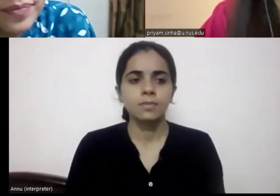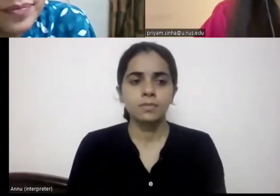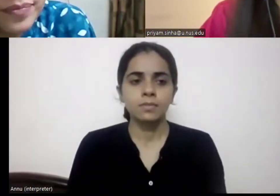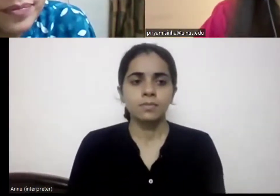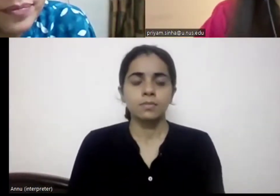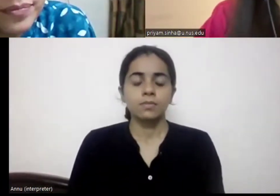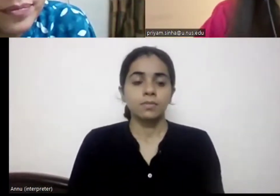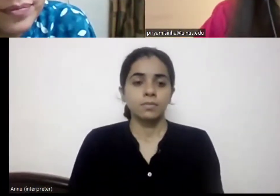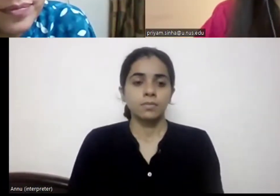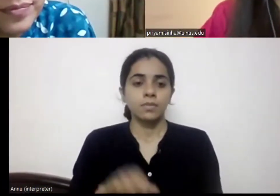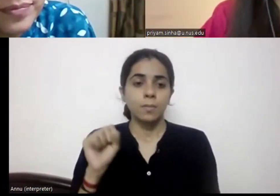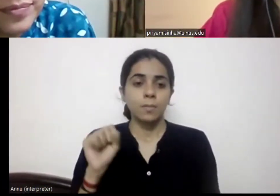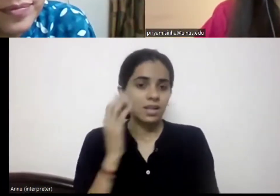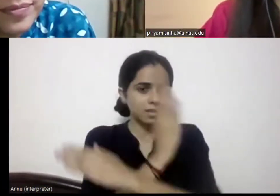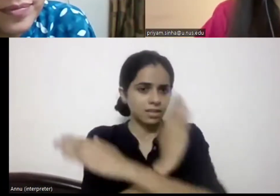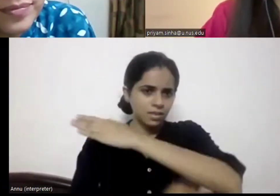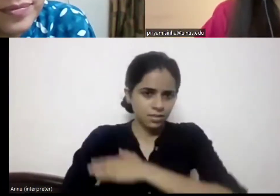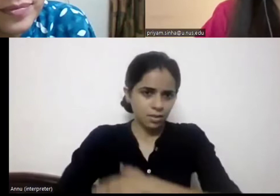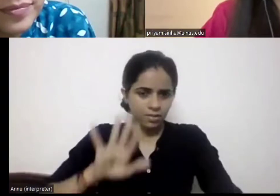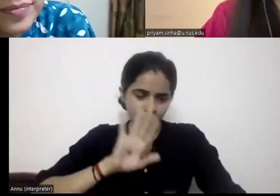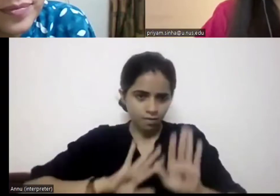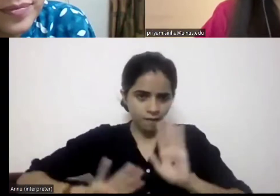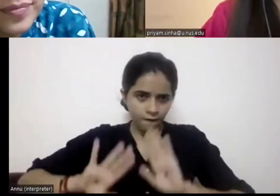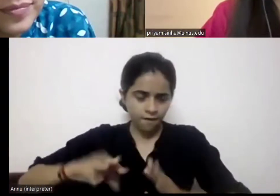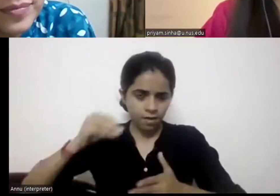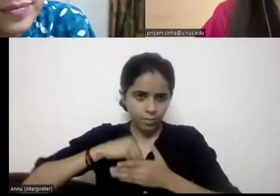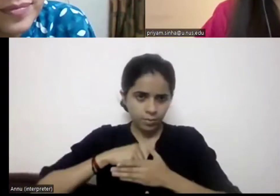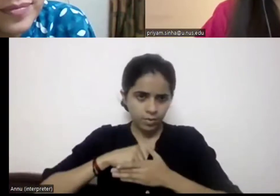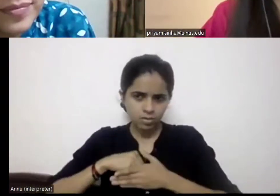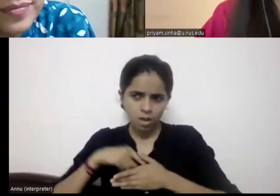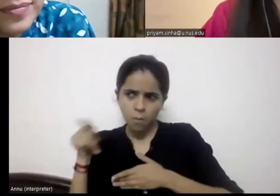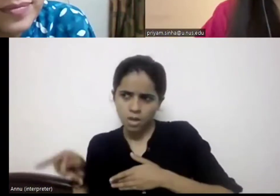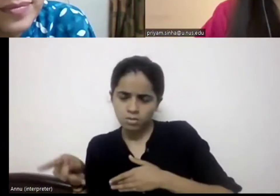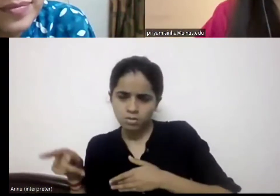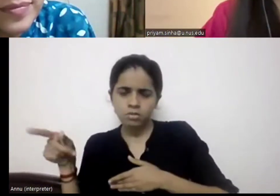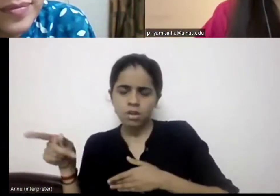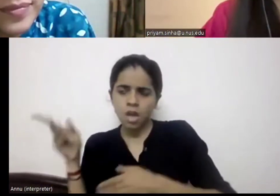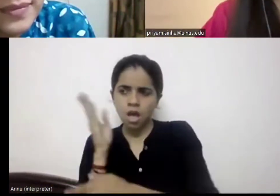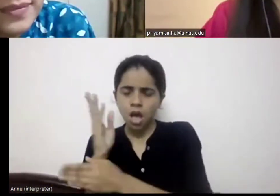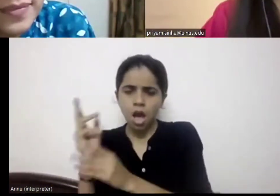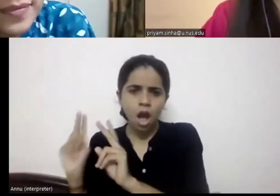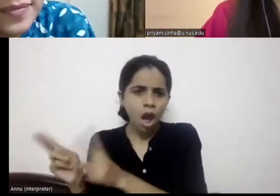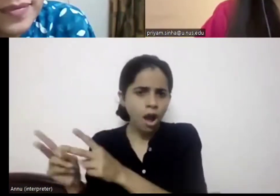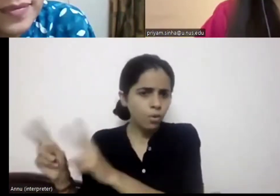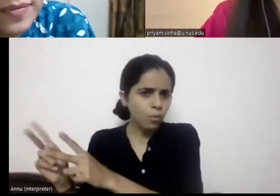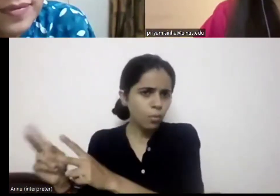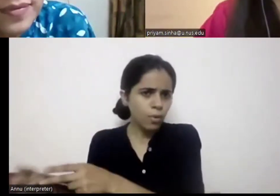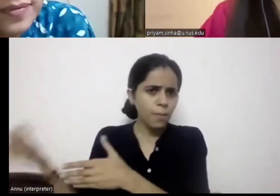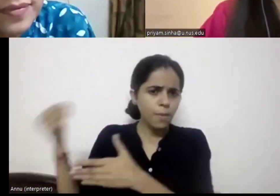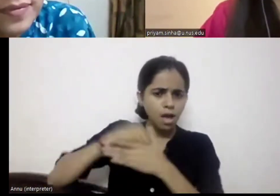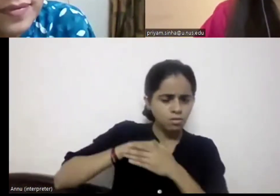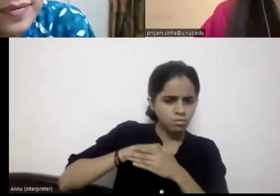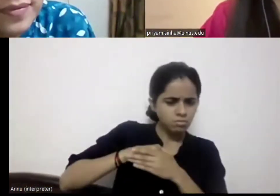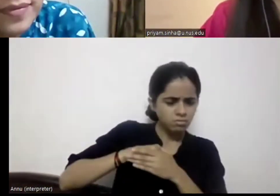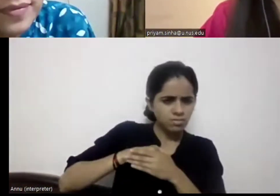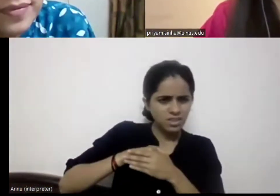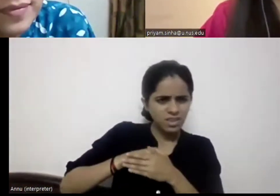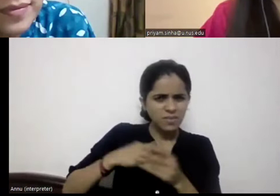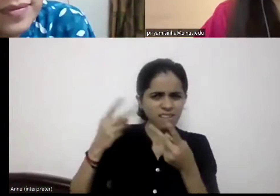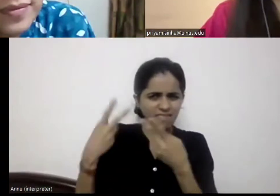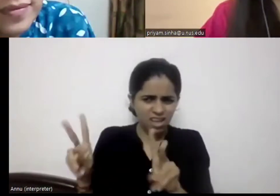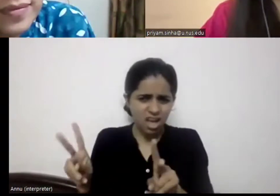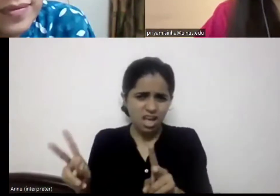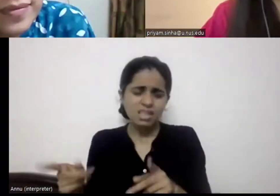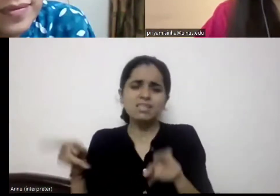like a disabled character passing off as a non-disabled character is very different from a non-disabled person coming off as a